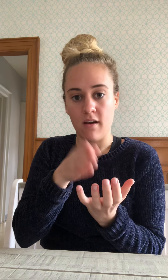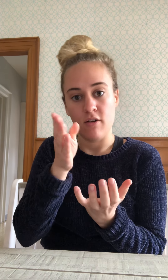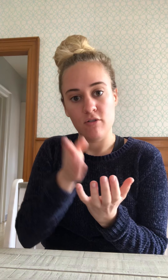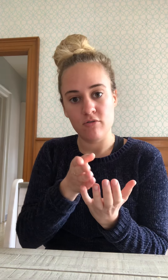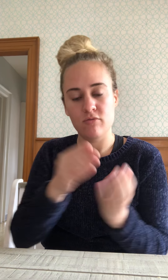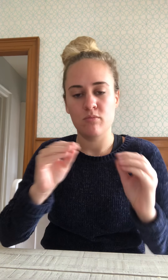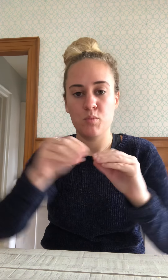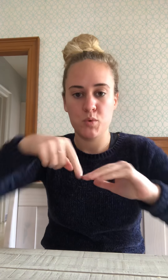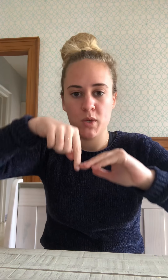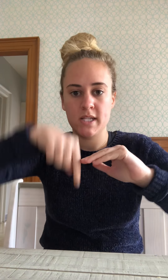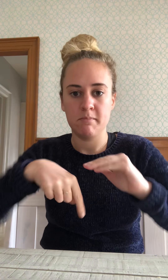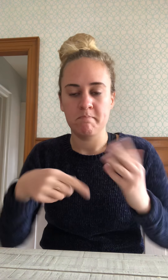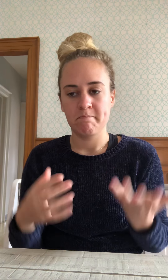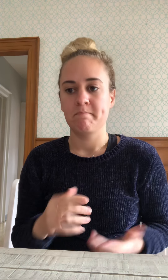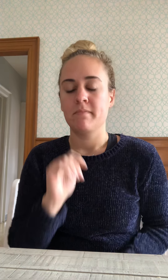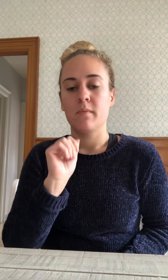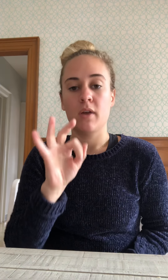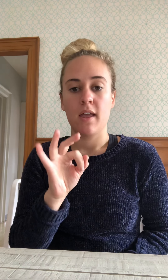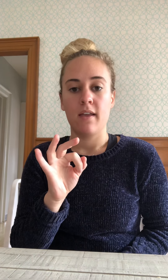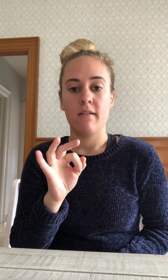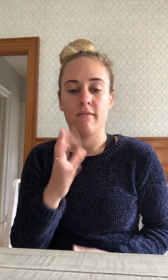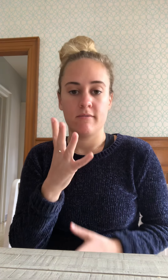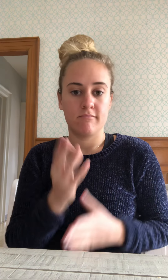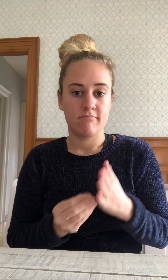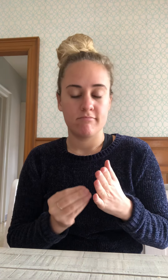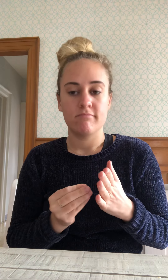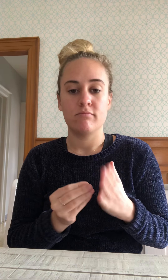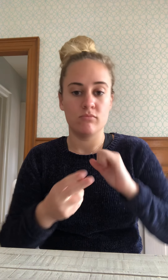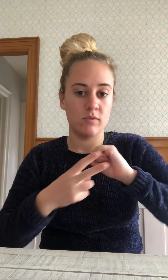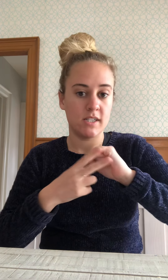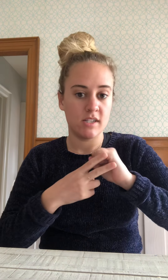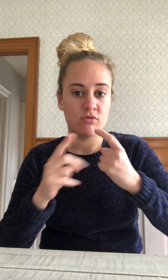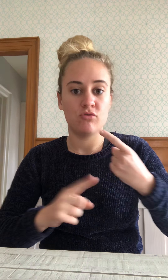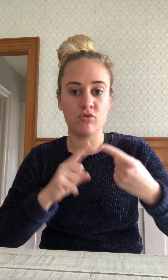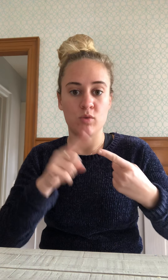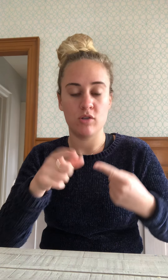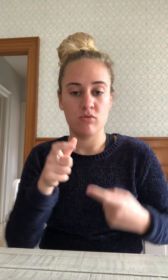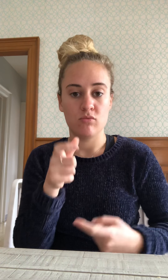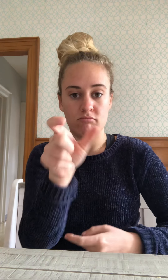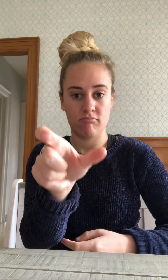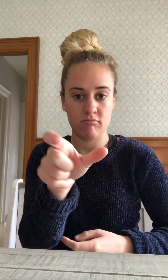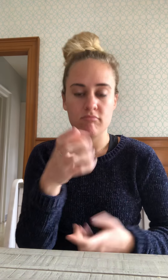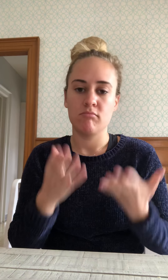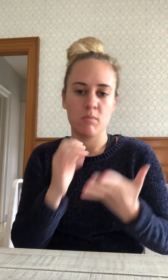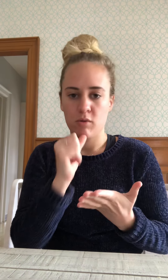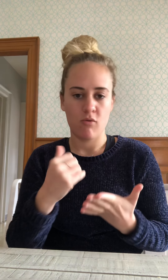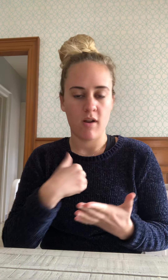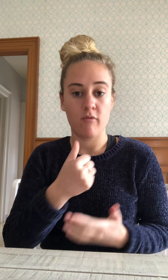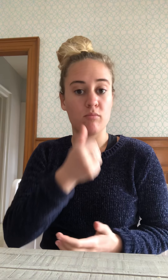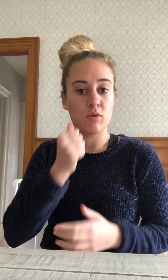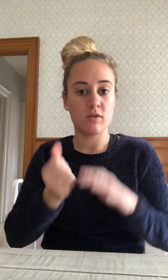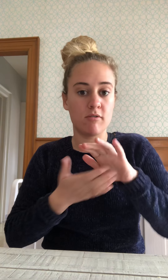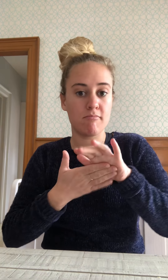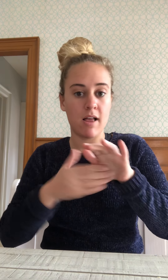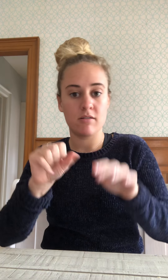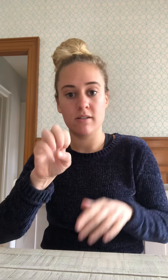So if it lacks retention on insertion, then you probably don't have posterior palatal seal. That is pretty easy to test